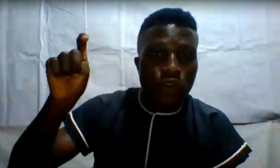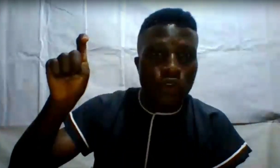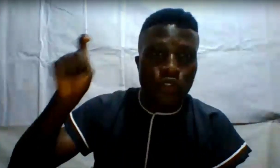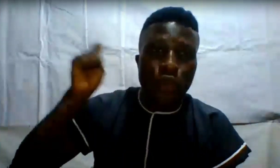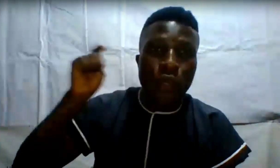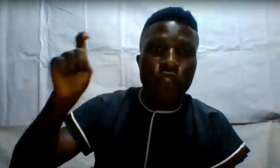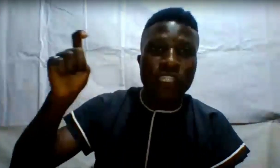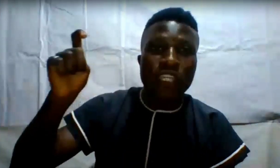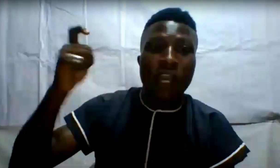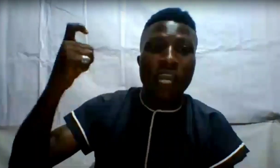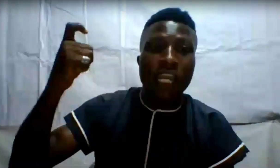X.